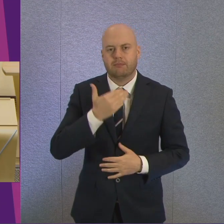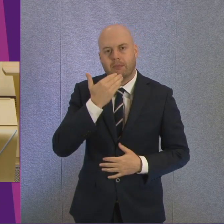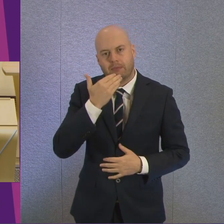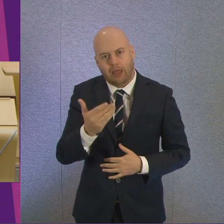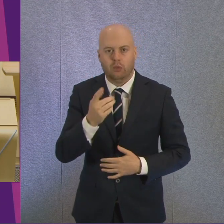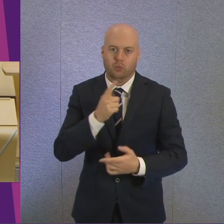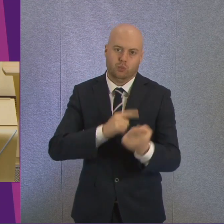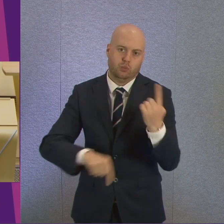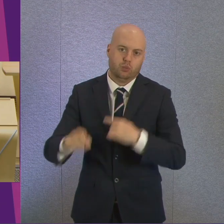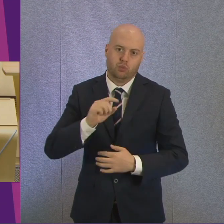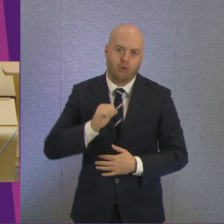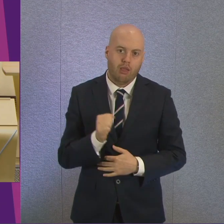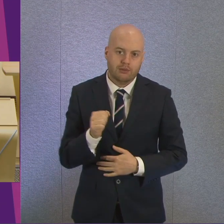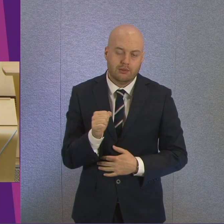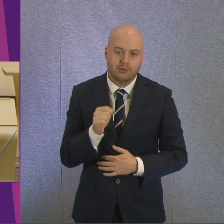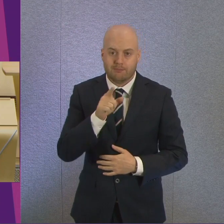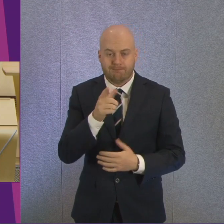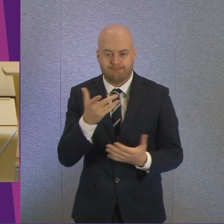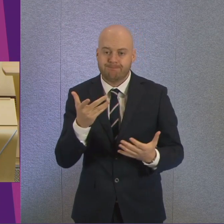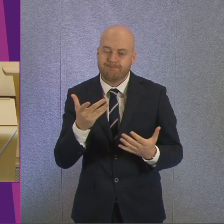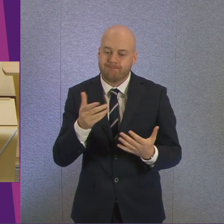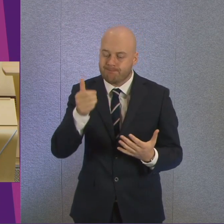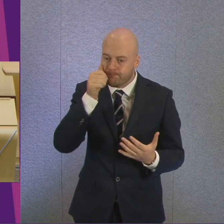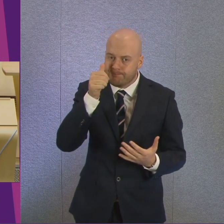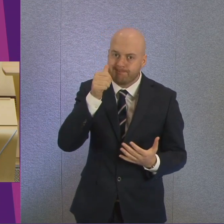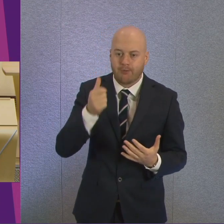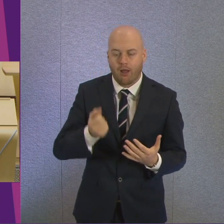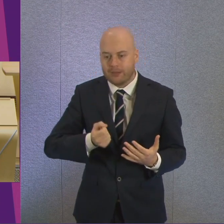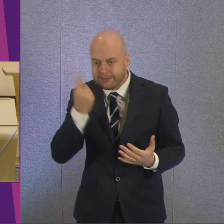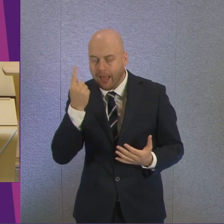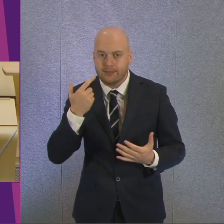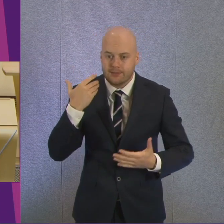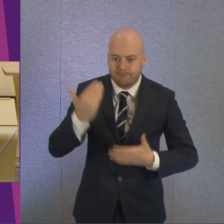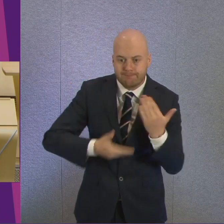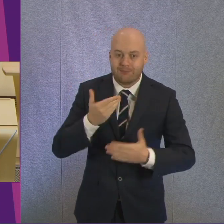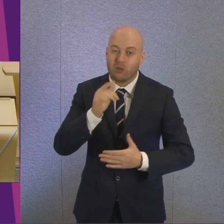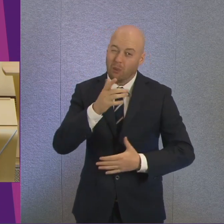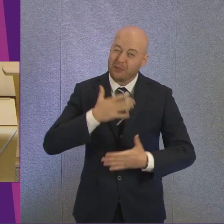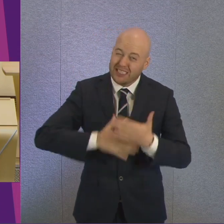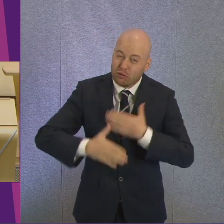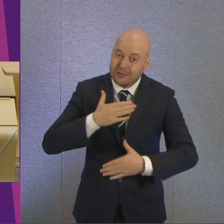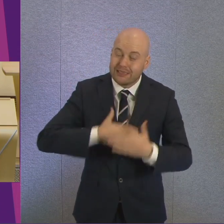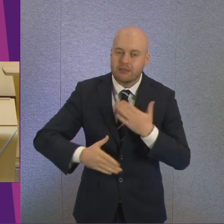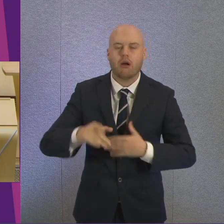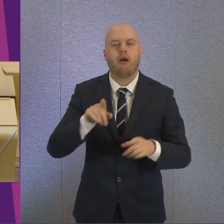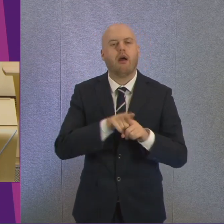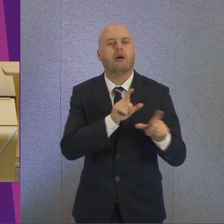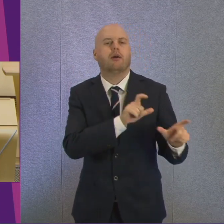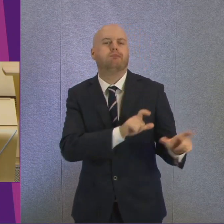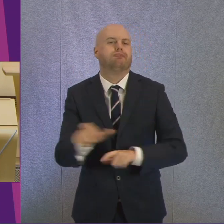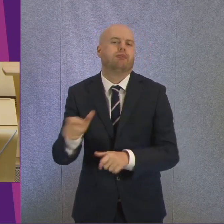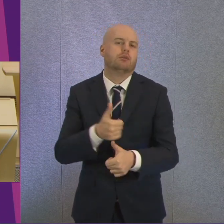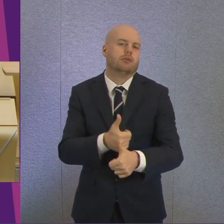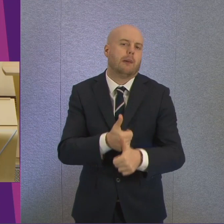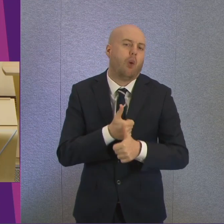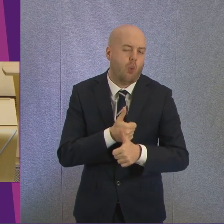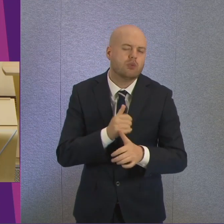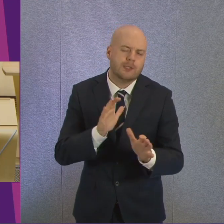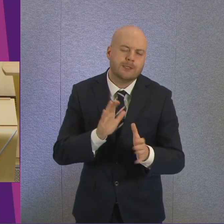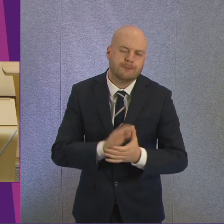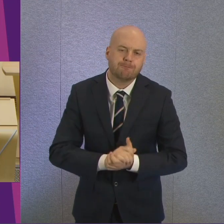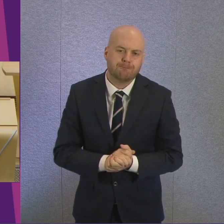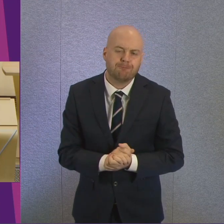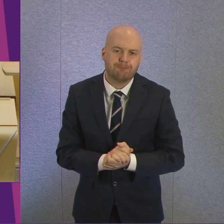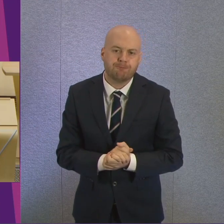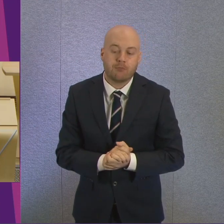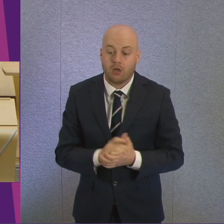their compliance with the rules, for their patience and for their continued support. Our aims now, and as